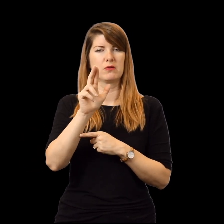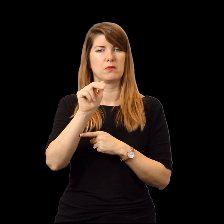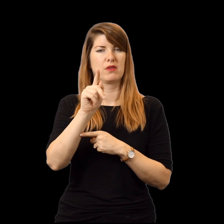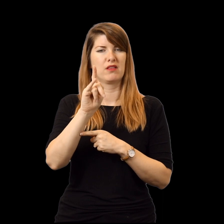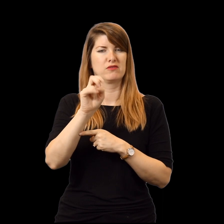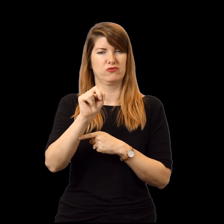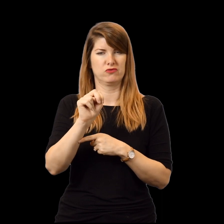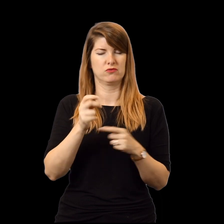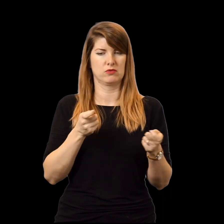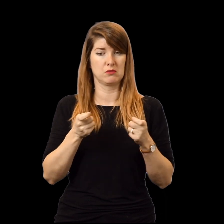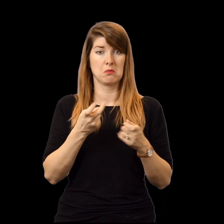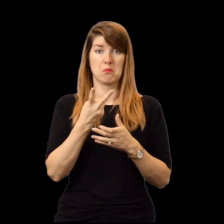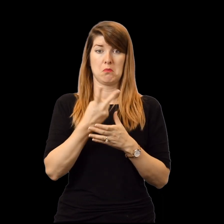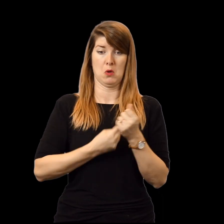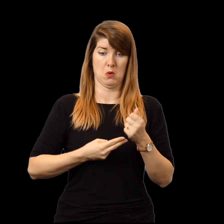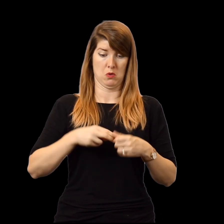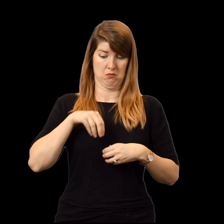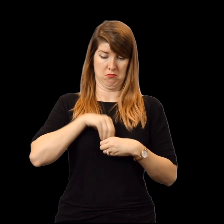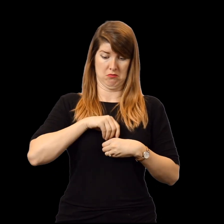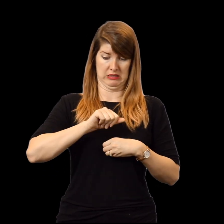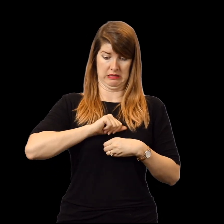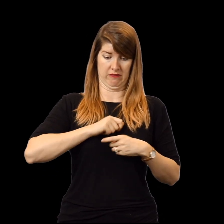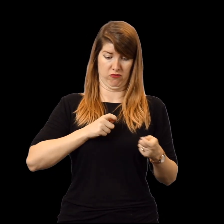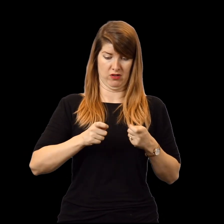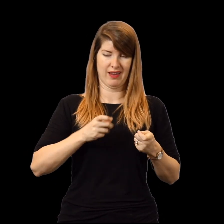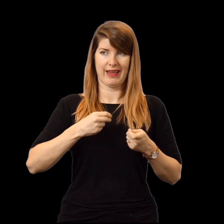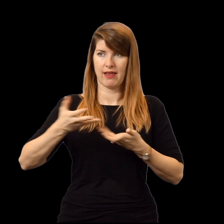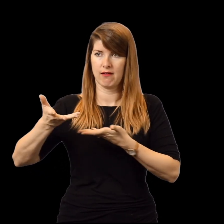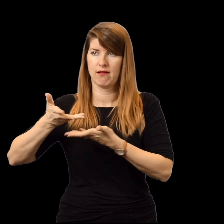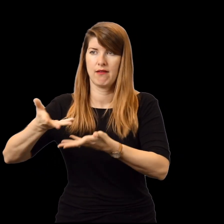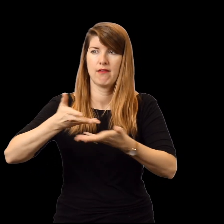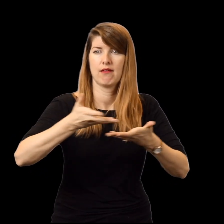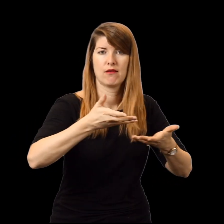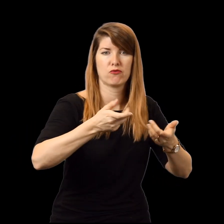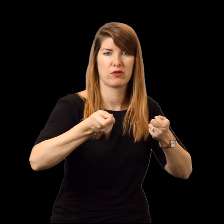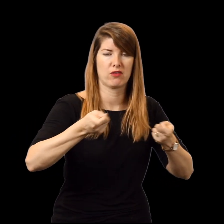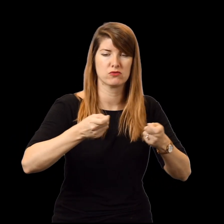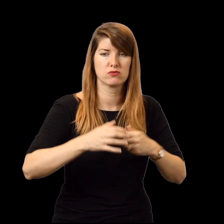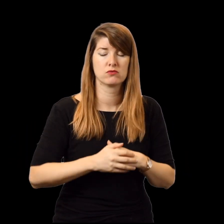both self-regulation and what's called interactive regulation.